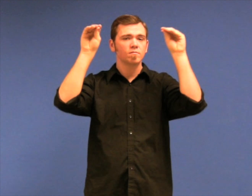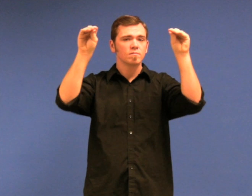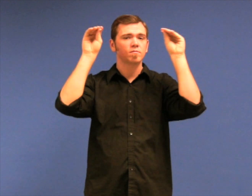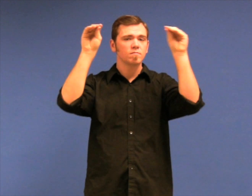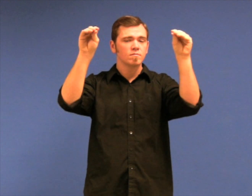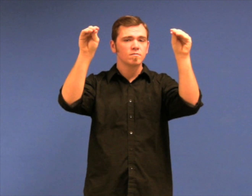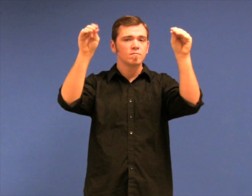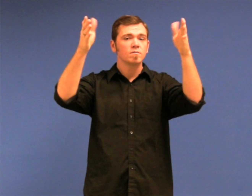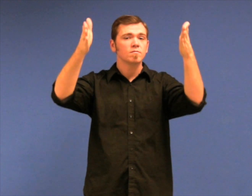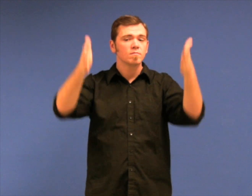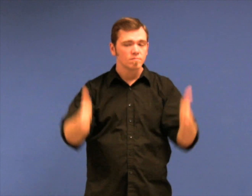Teacher.